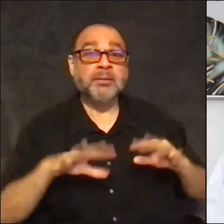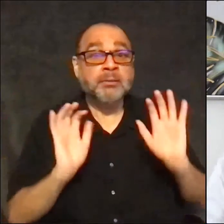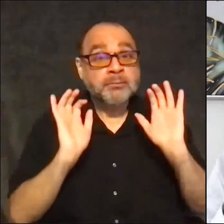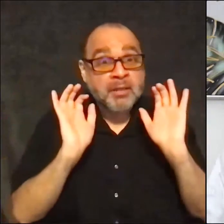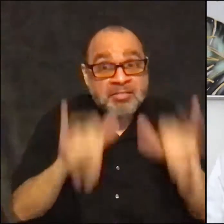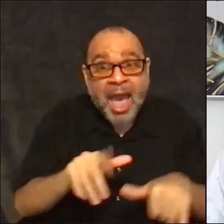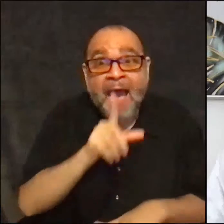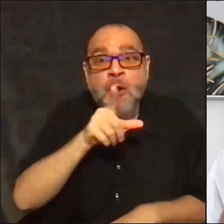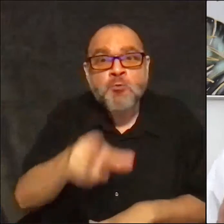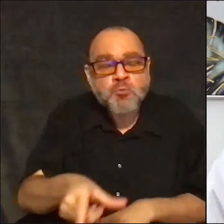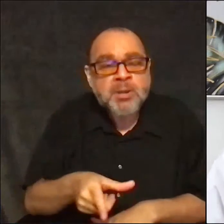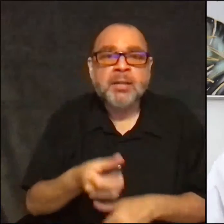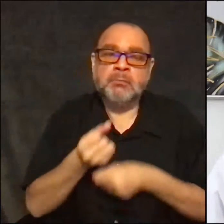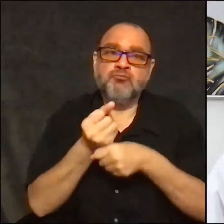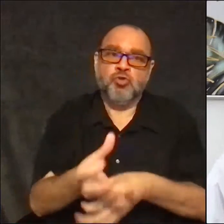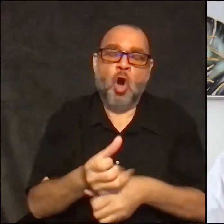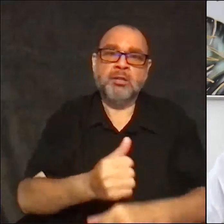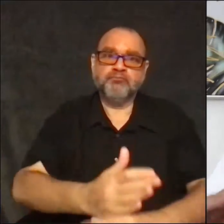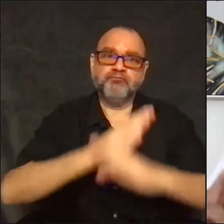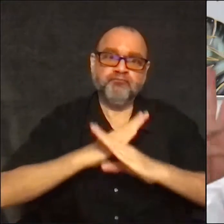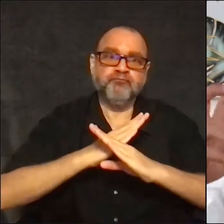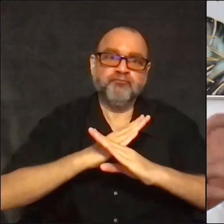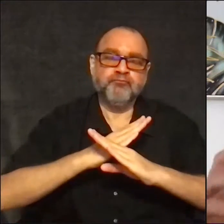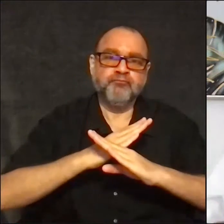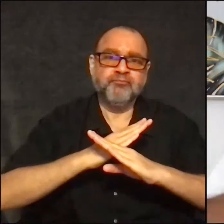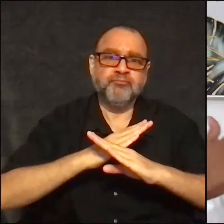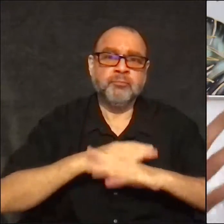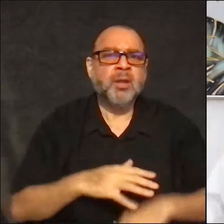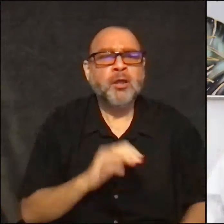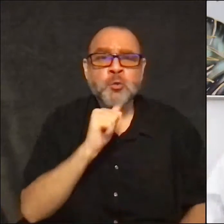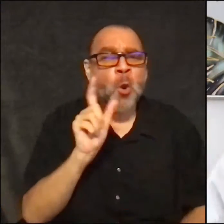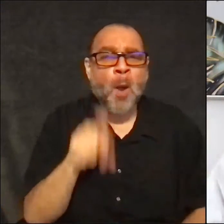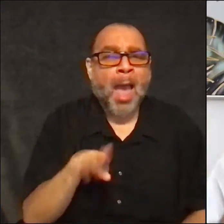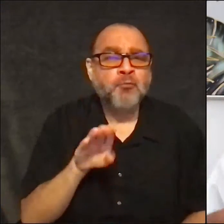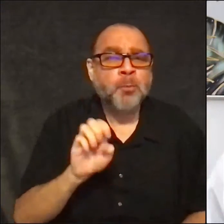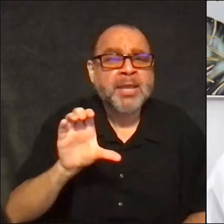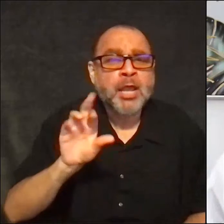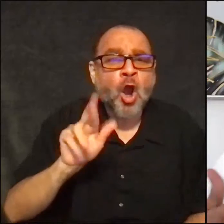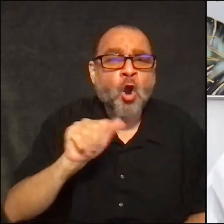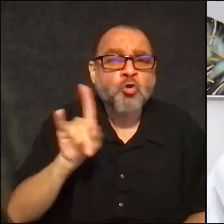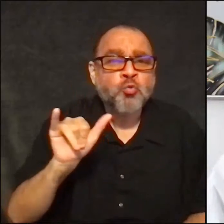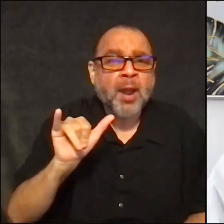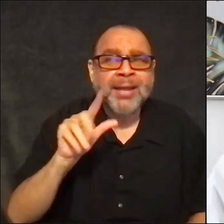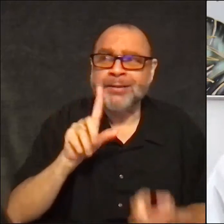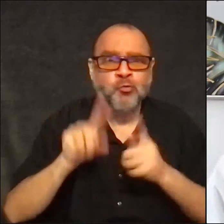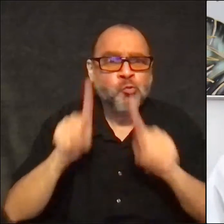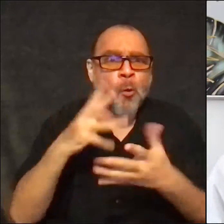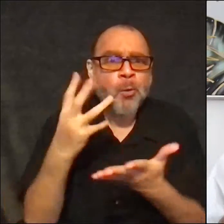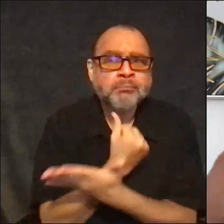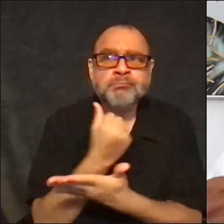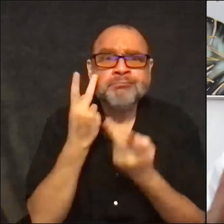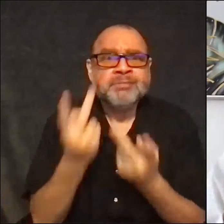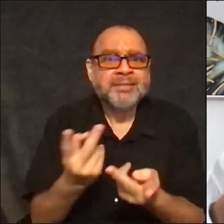that we need from a therapist or coach, from that matter. You don't have to be quote unquote crazy to see a therapist. A therapist can help